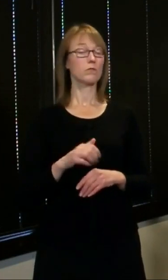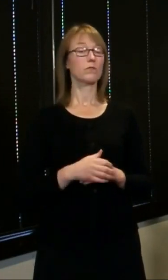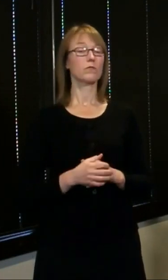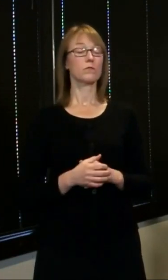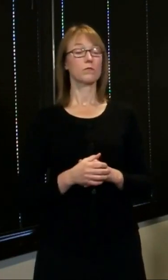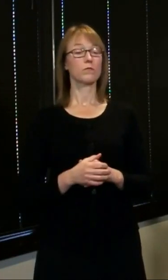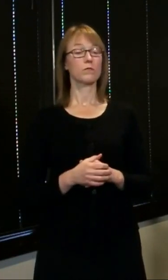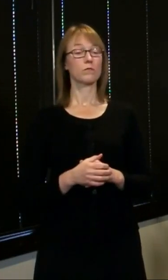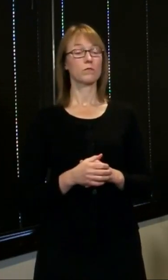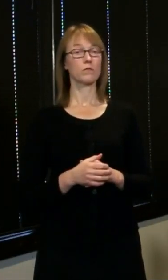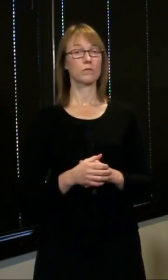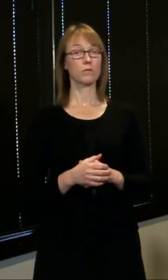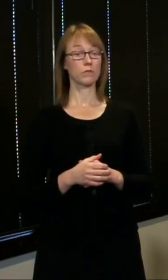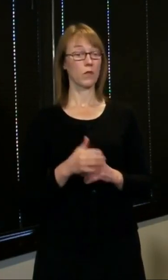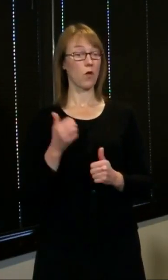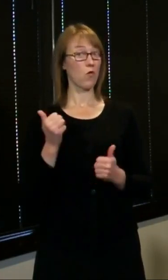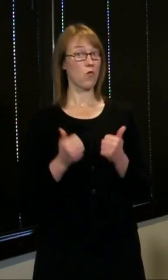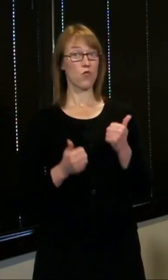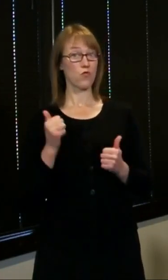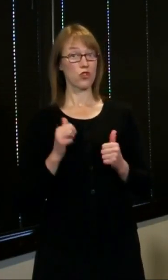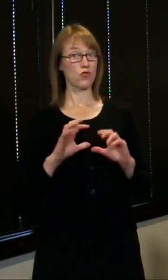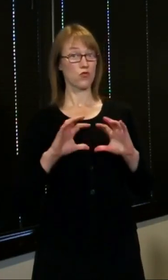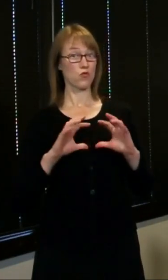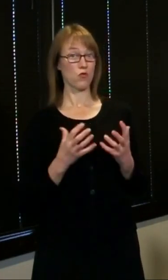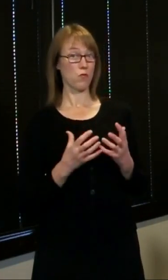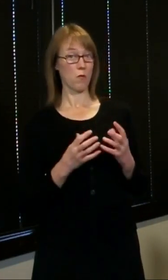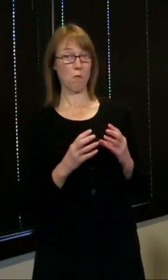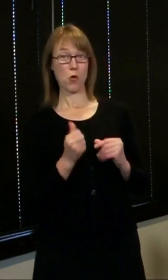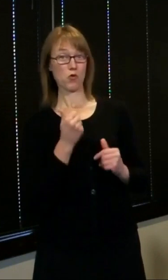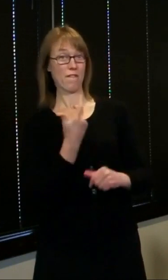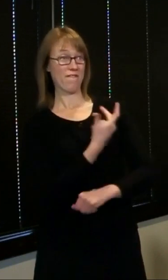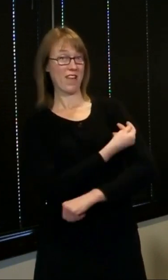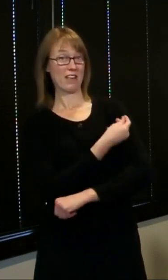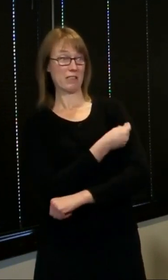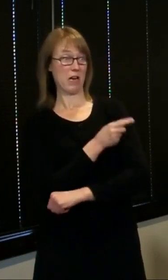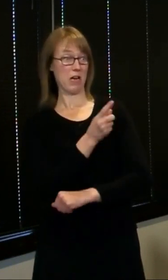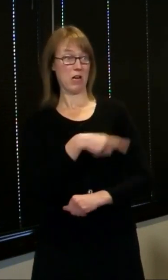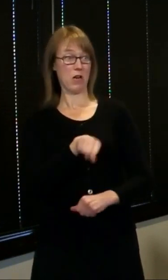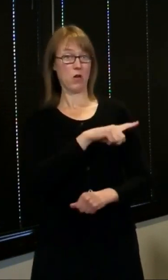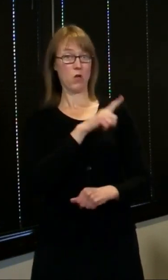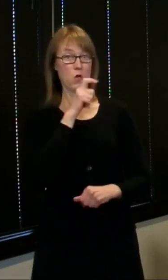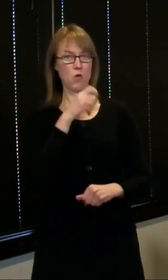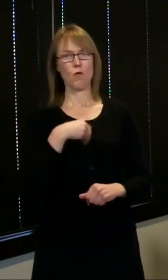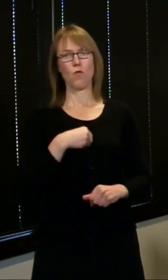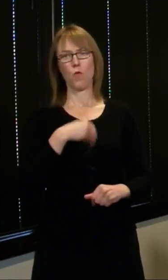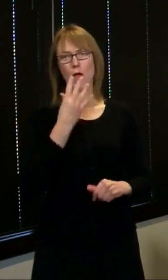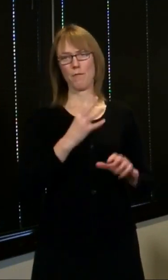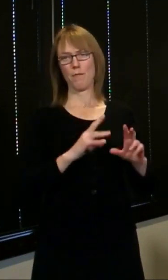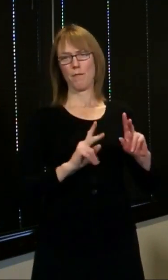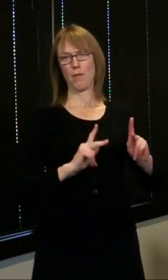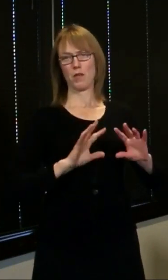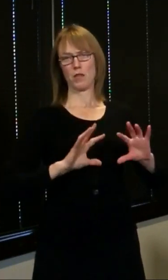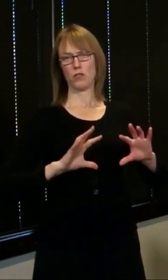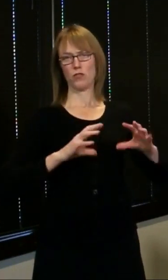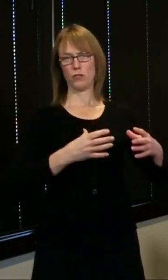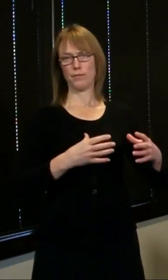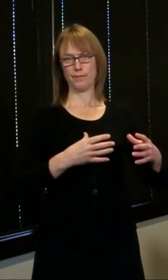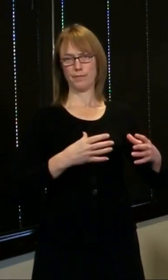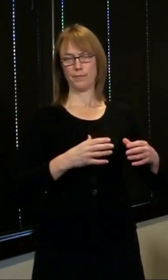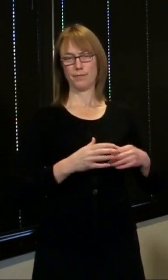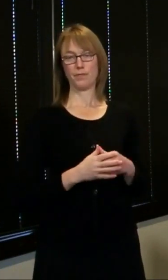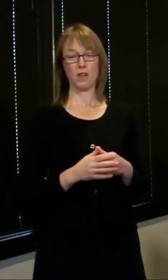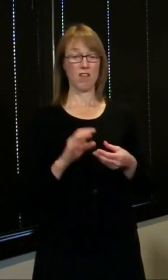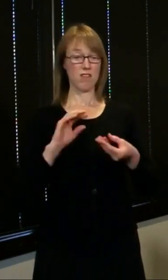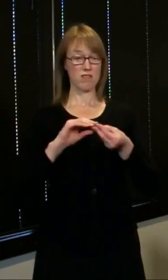the population that's the highest is the white population. So these numbers haven't fluctuated very much from last